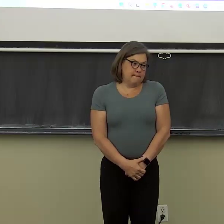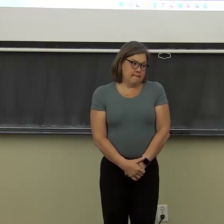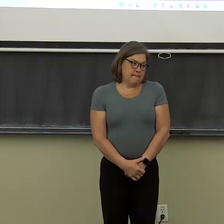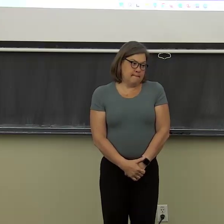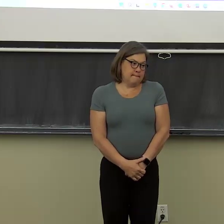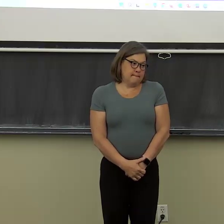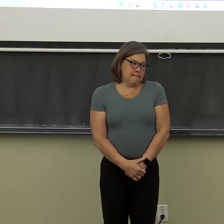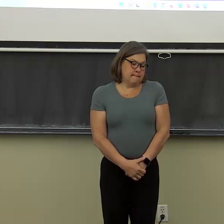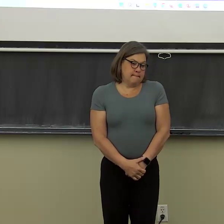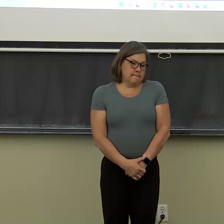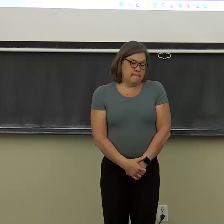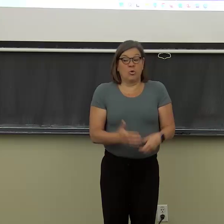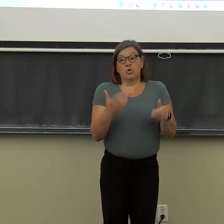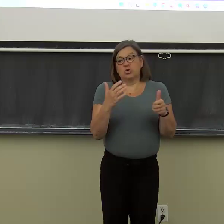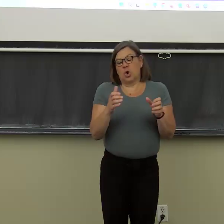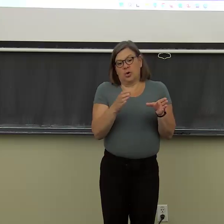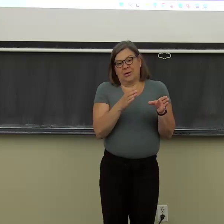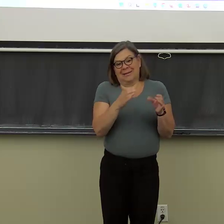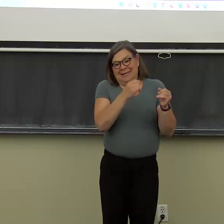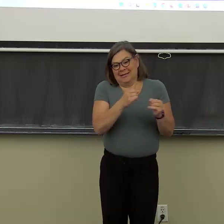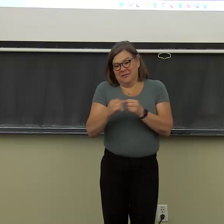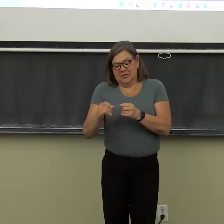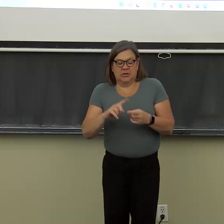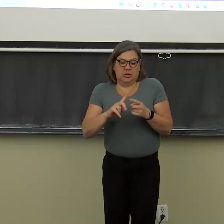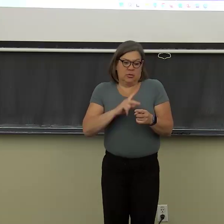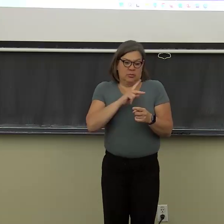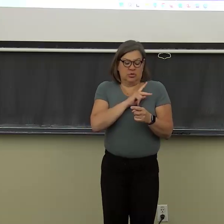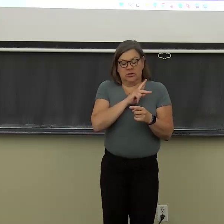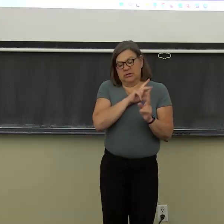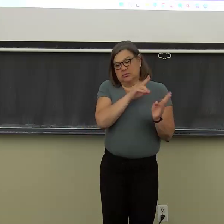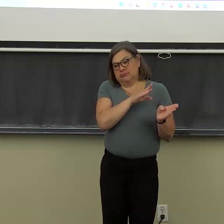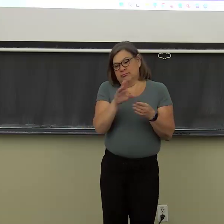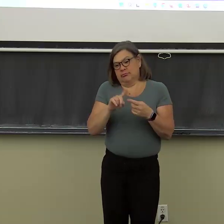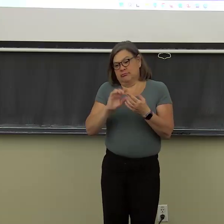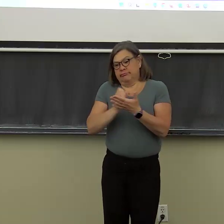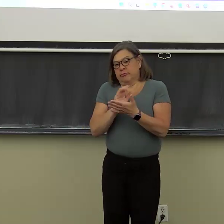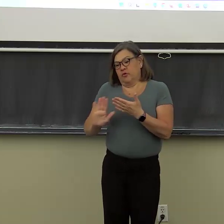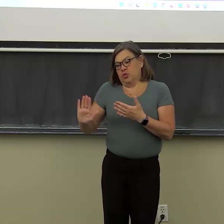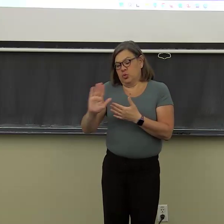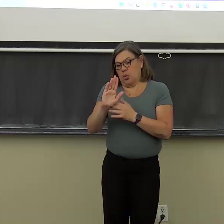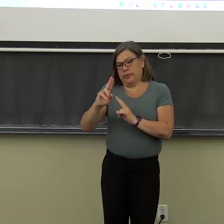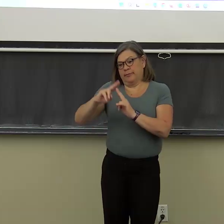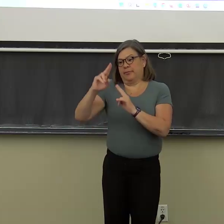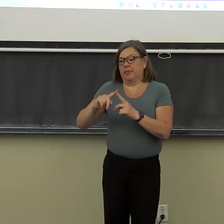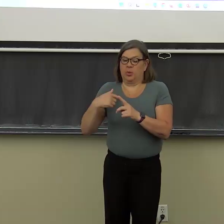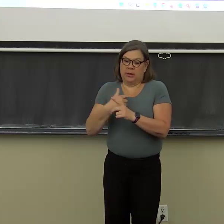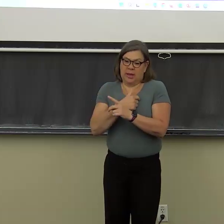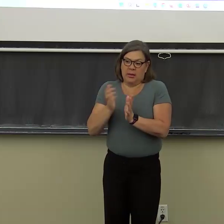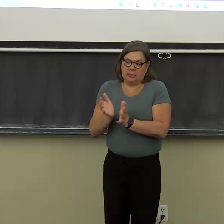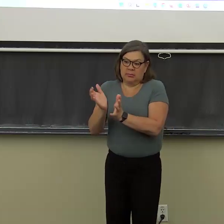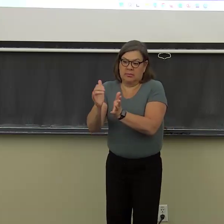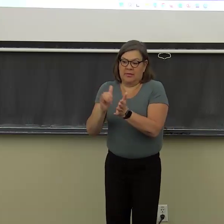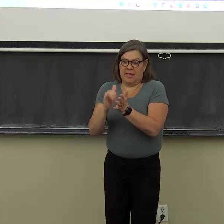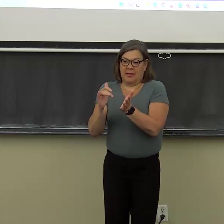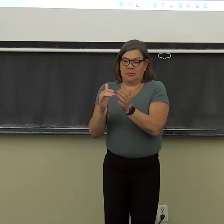towards individualization and personalization, tuning to your optima. Perhaps we can push on that particular